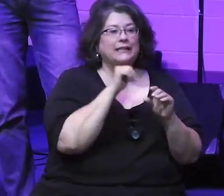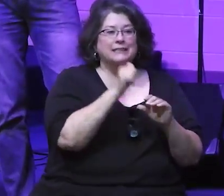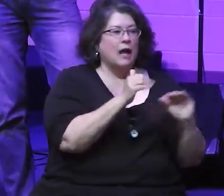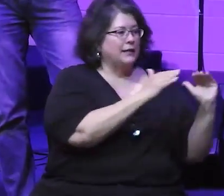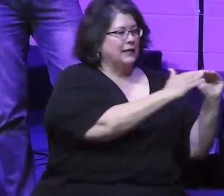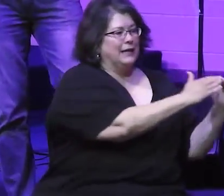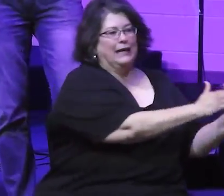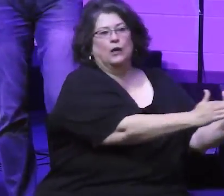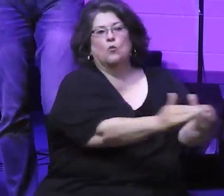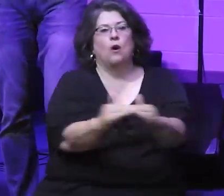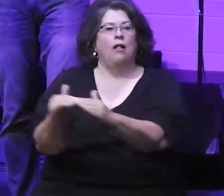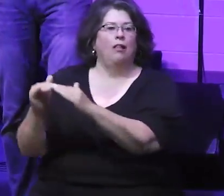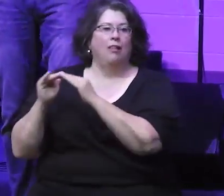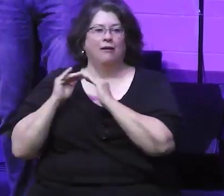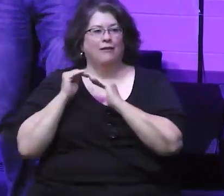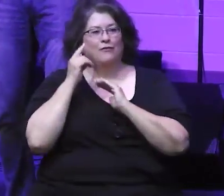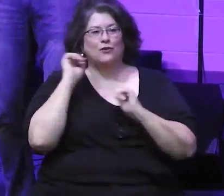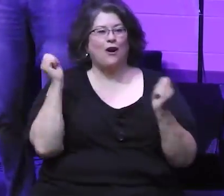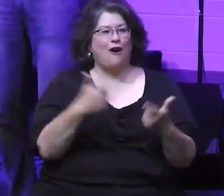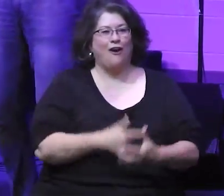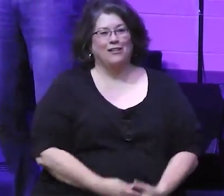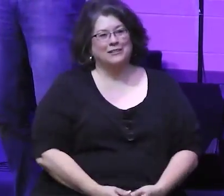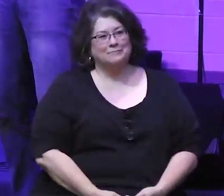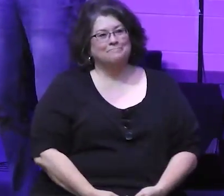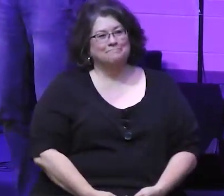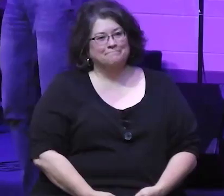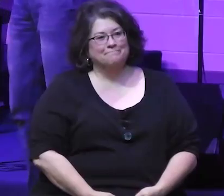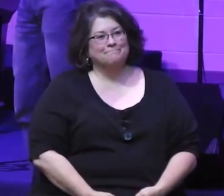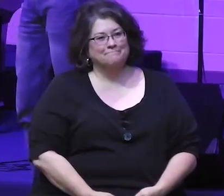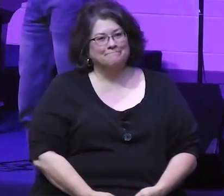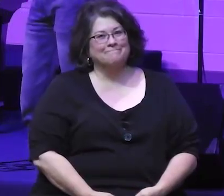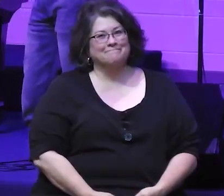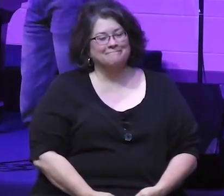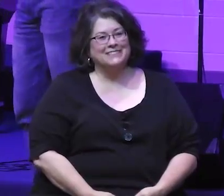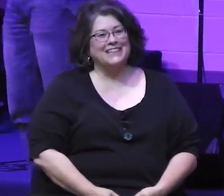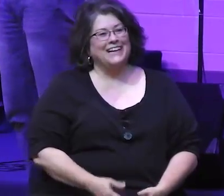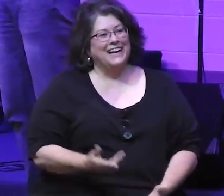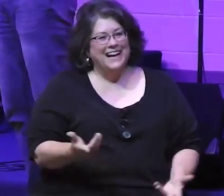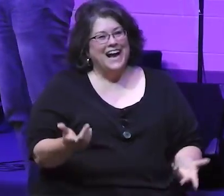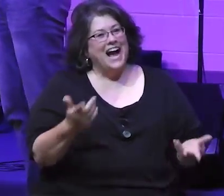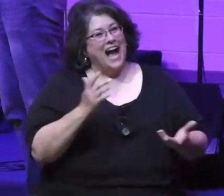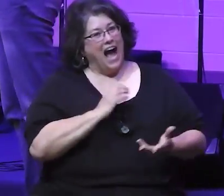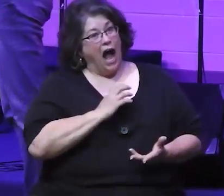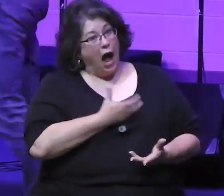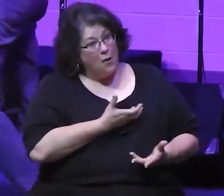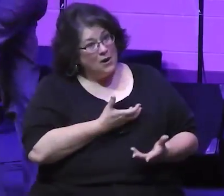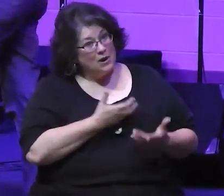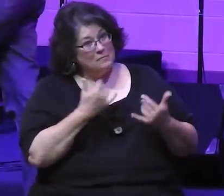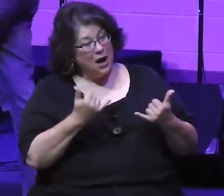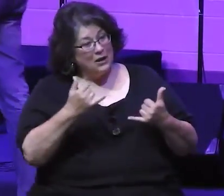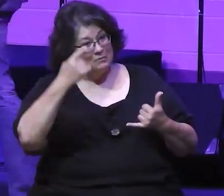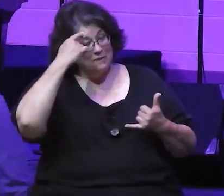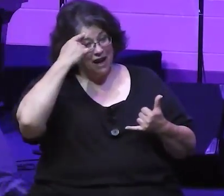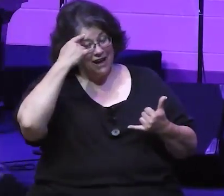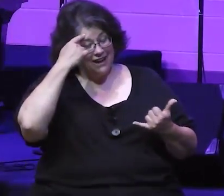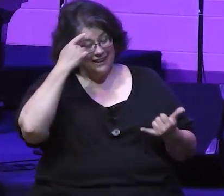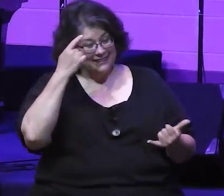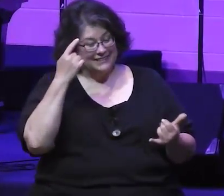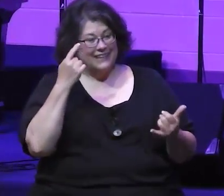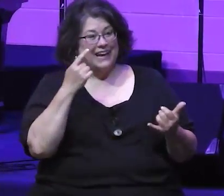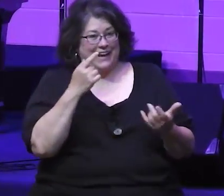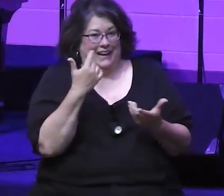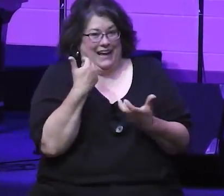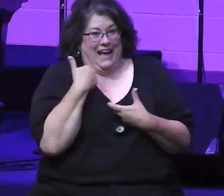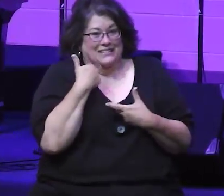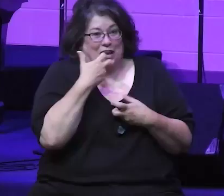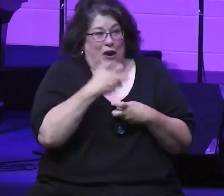equal for all. And we're just going to let that sit with our 2017 modern sensibilities, that God's investment into people is not